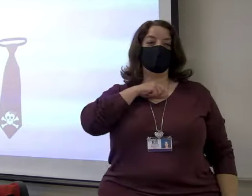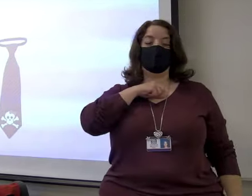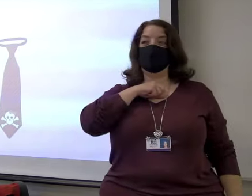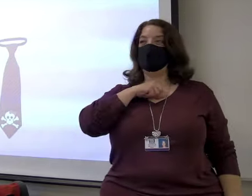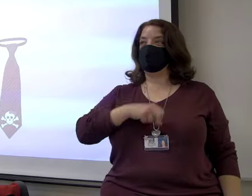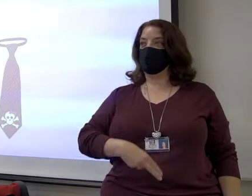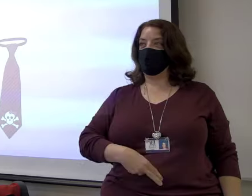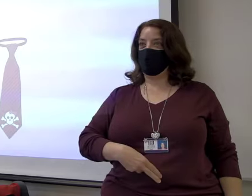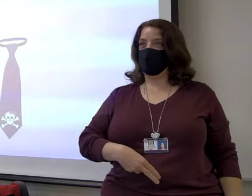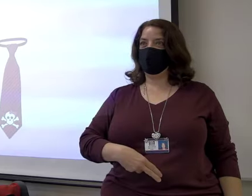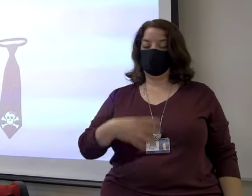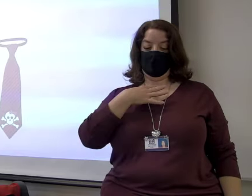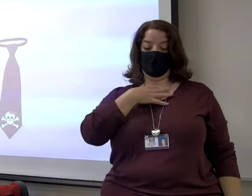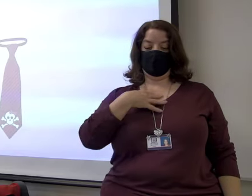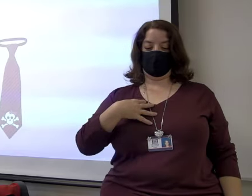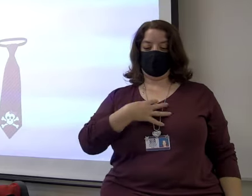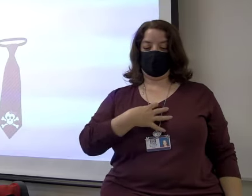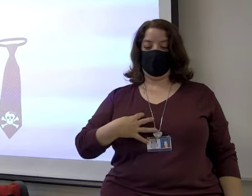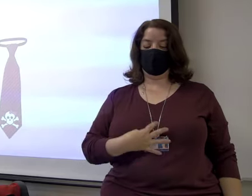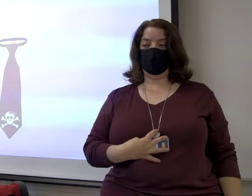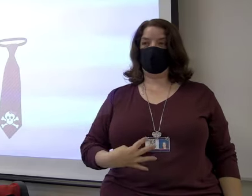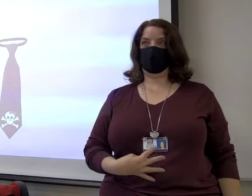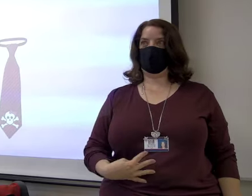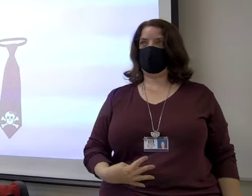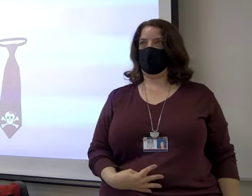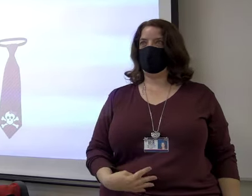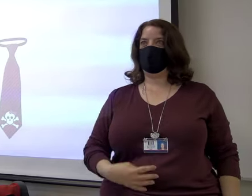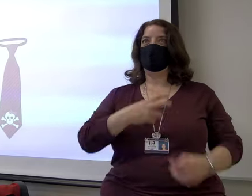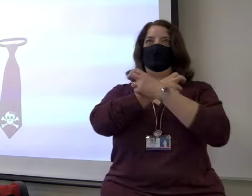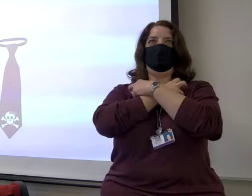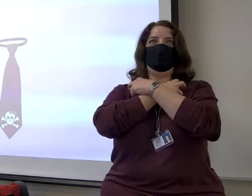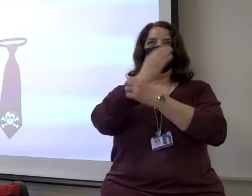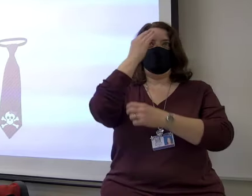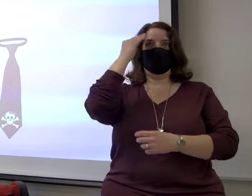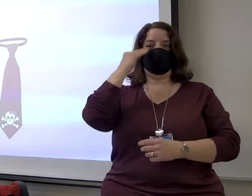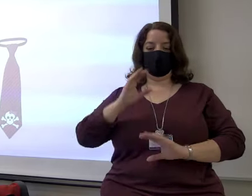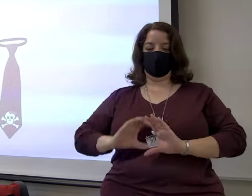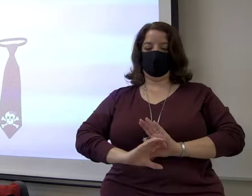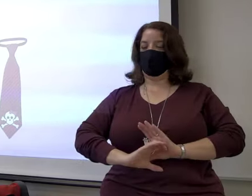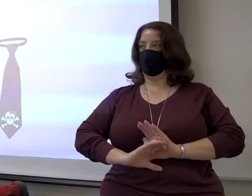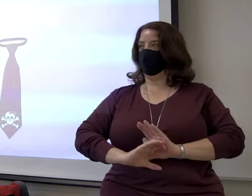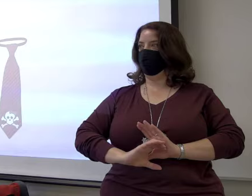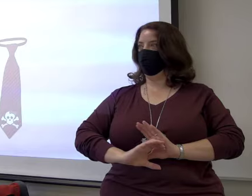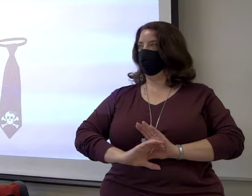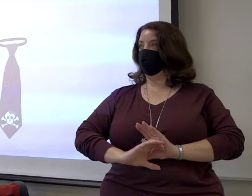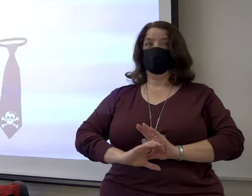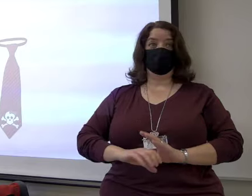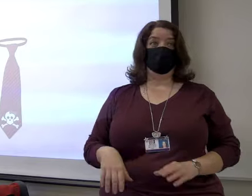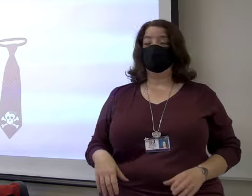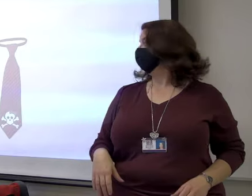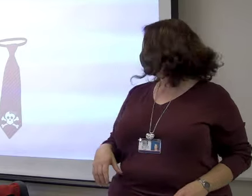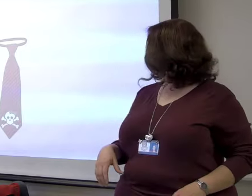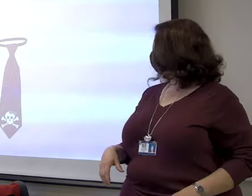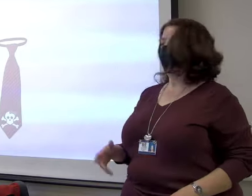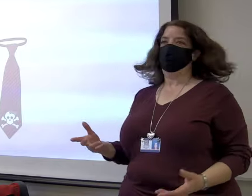it's a tie. It's got diagonal stripes. And then there's a skull at the bottom. What in the world? I